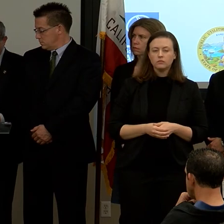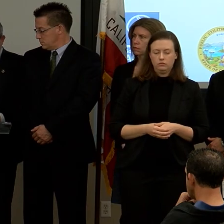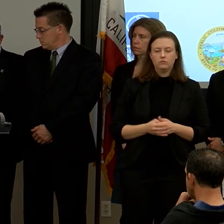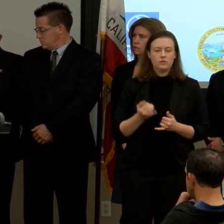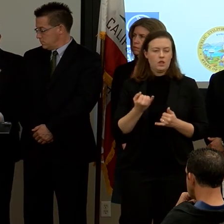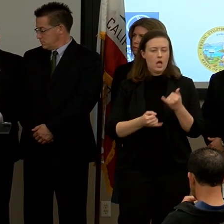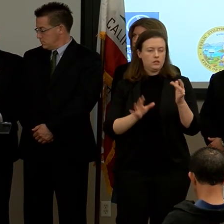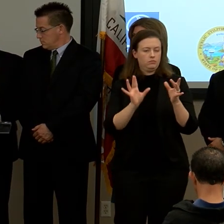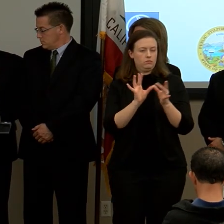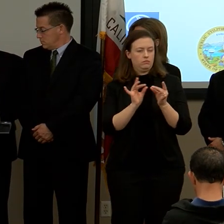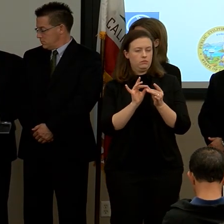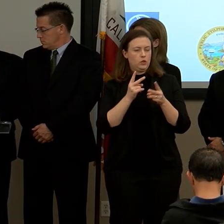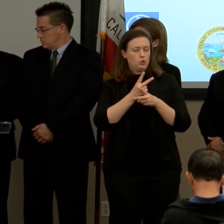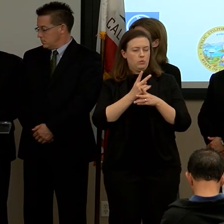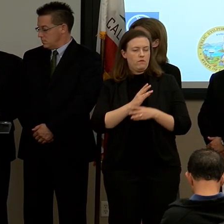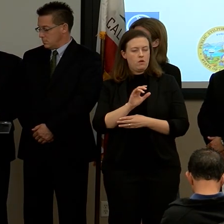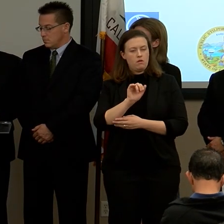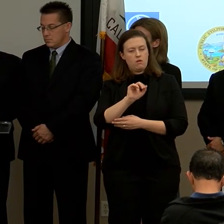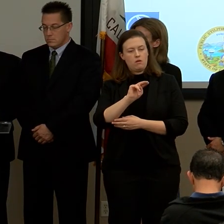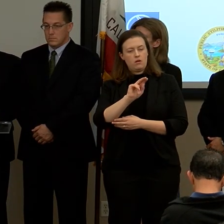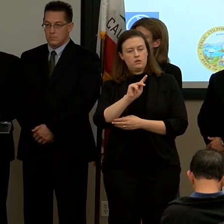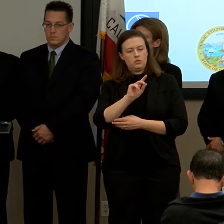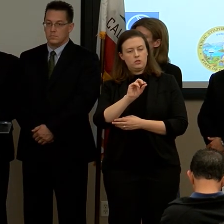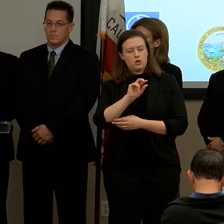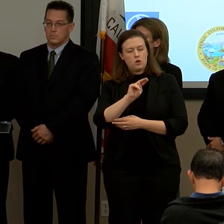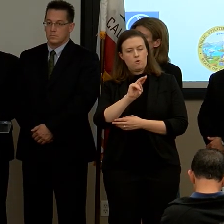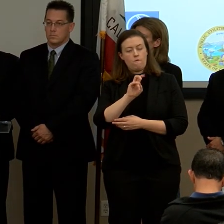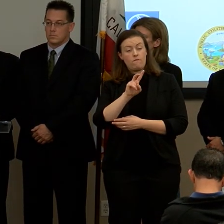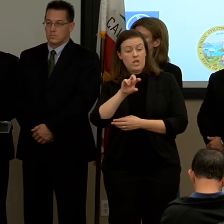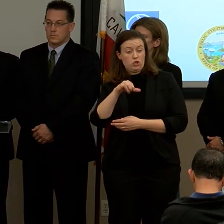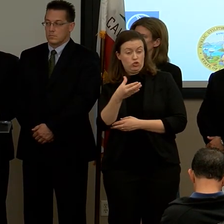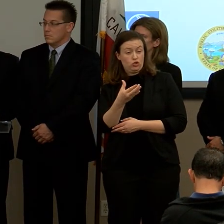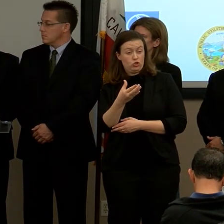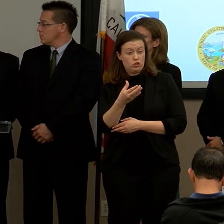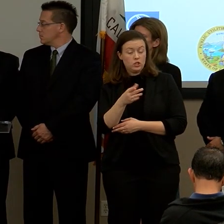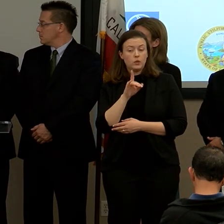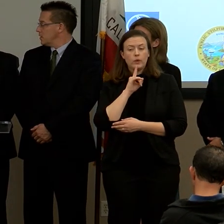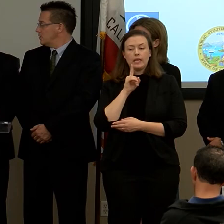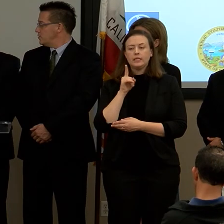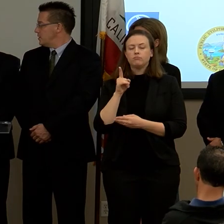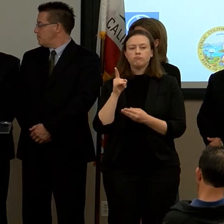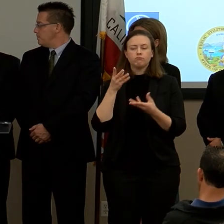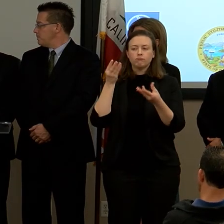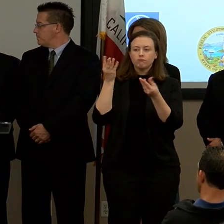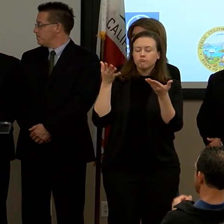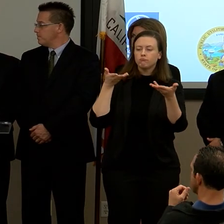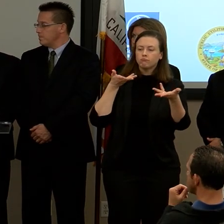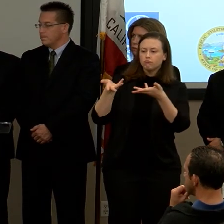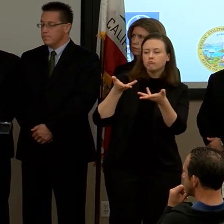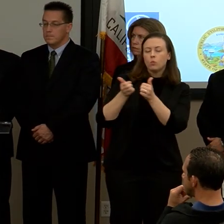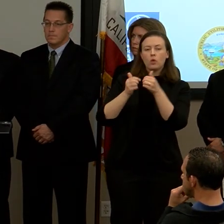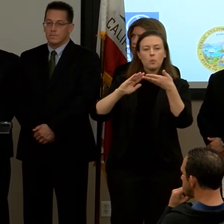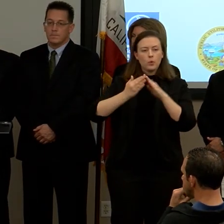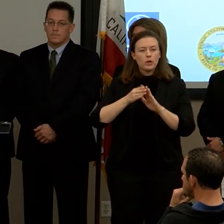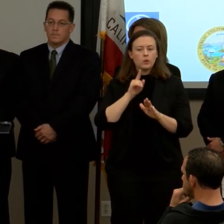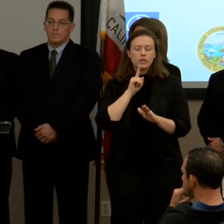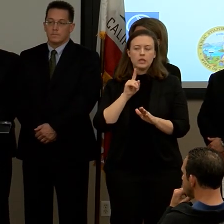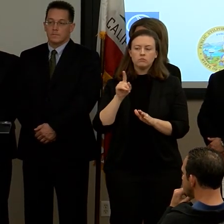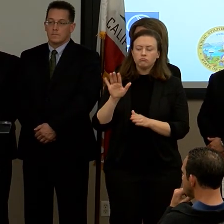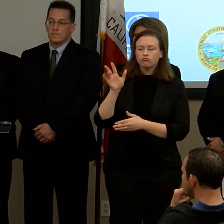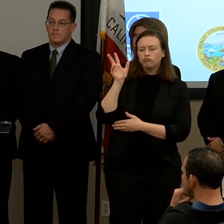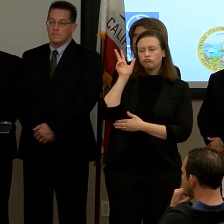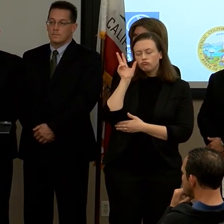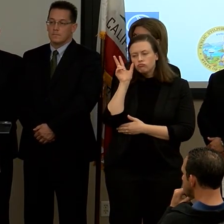that Supervisor Antonovich has been very much in touch with the community and has heard from many about their concerns and uncertainty